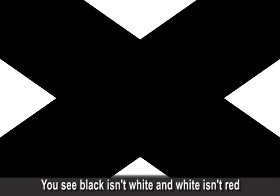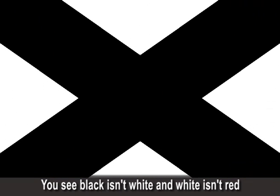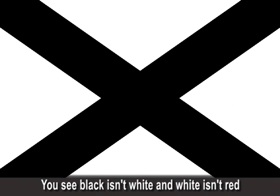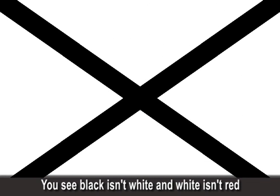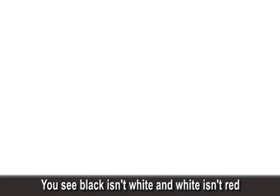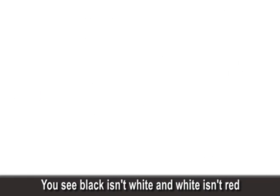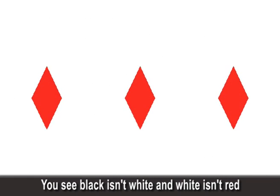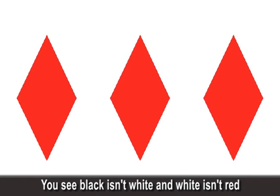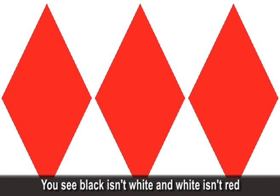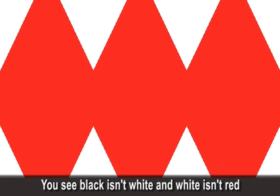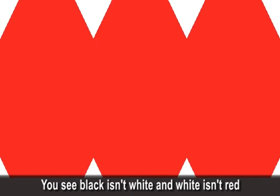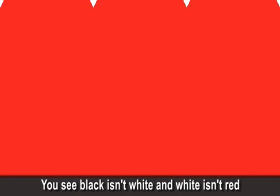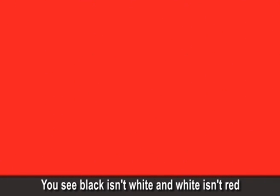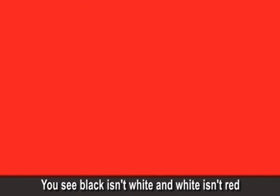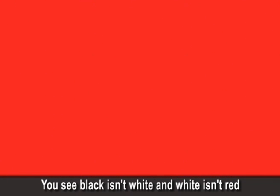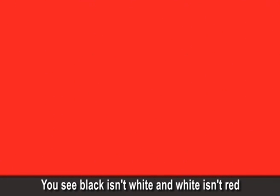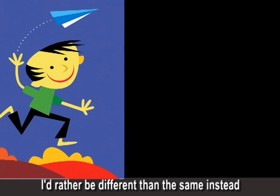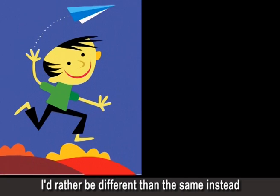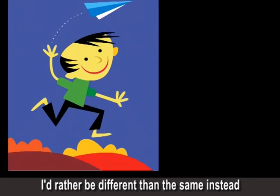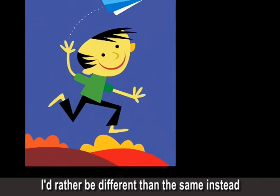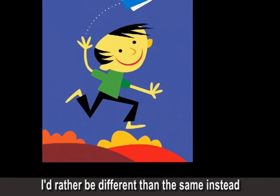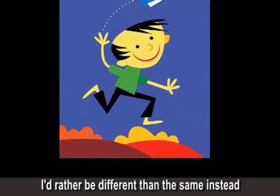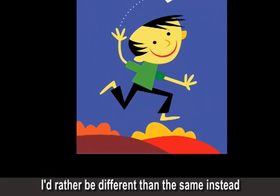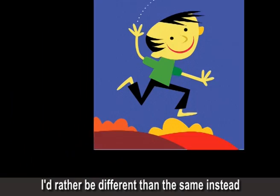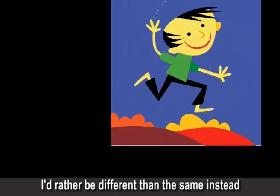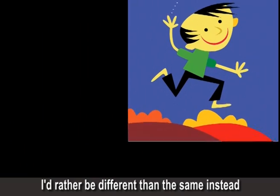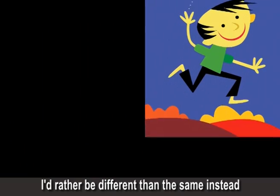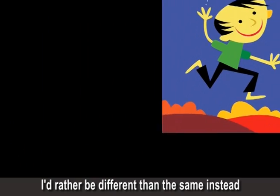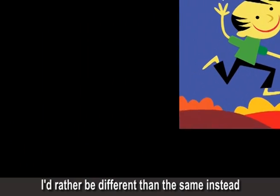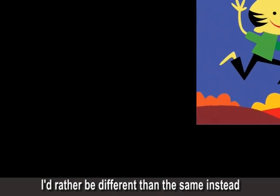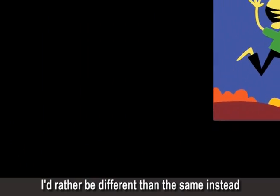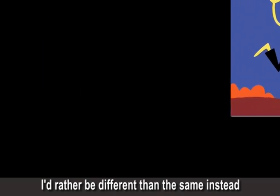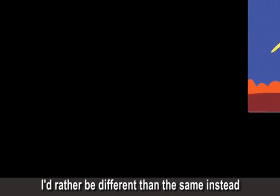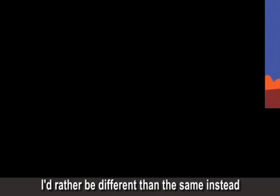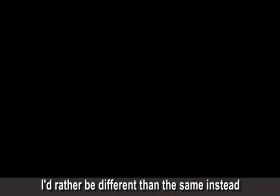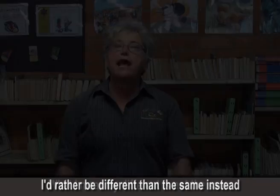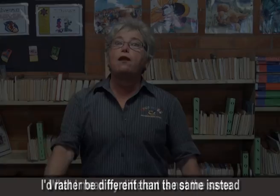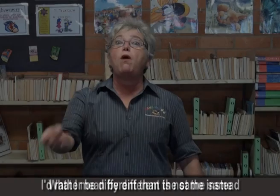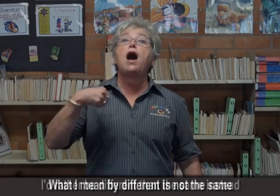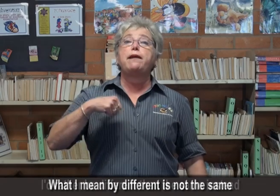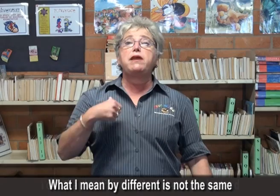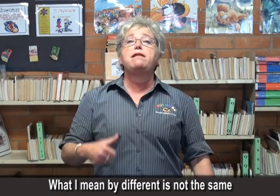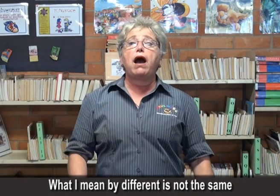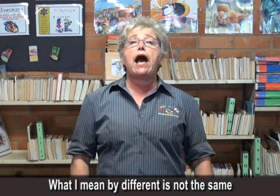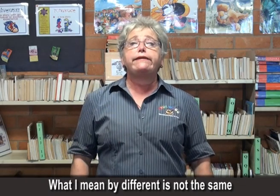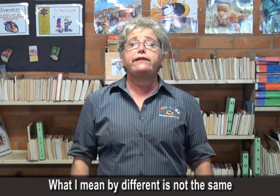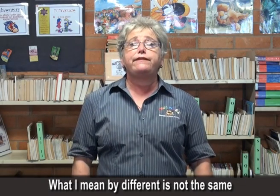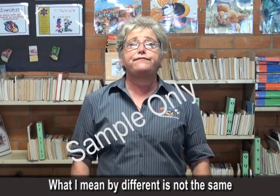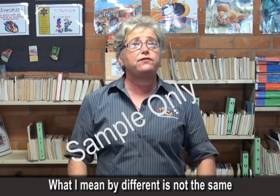white and white isn't red. I'd rather be different than the same instead. What I mean by different